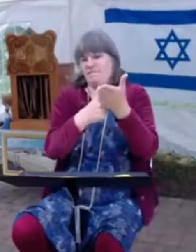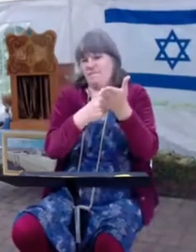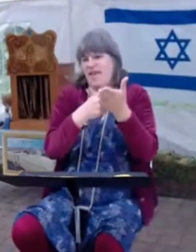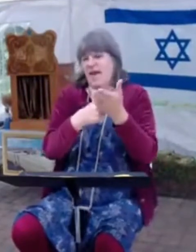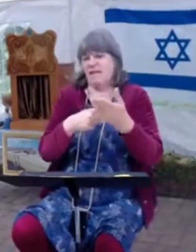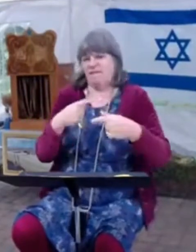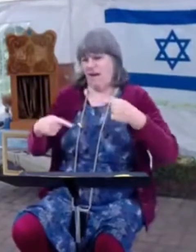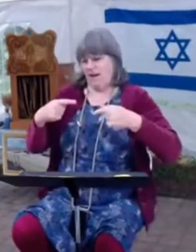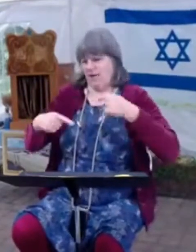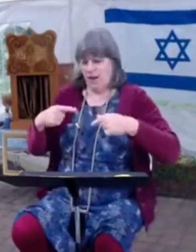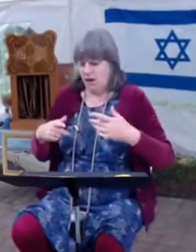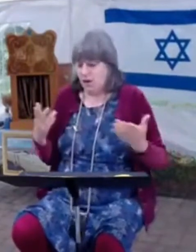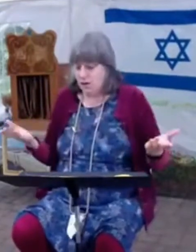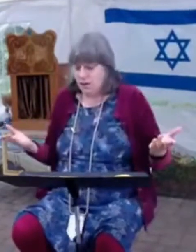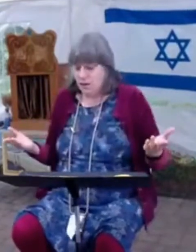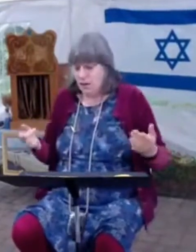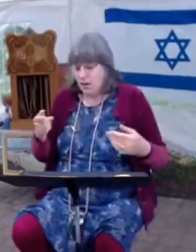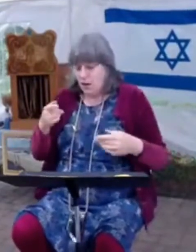hatred and anger.